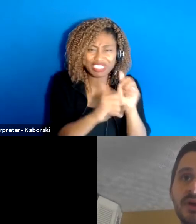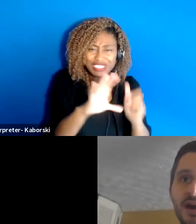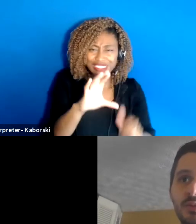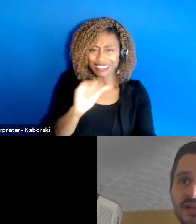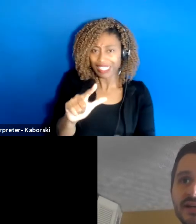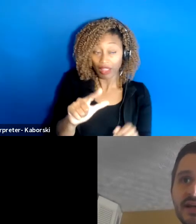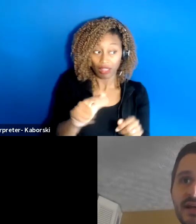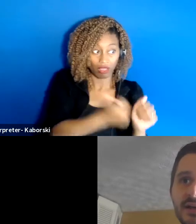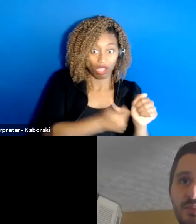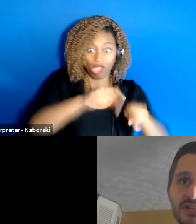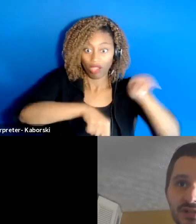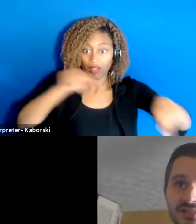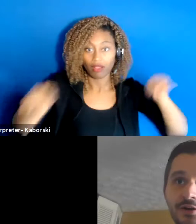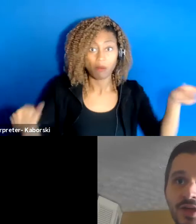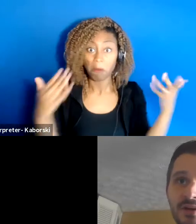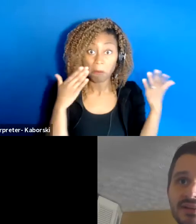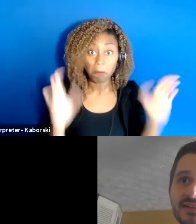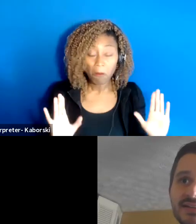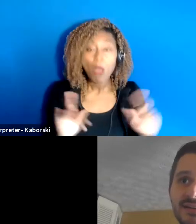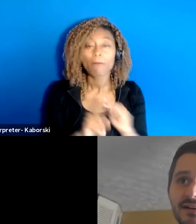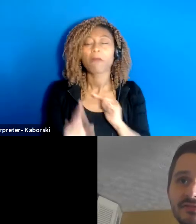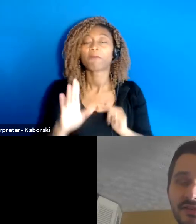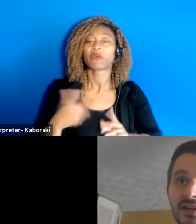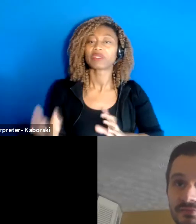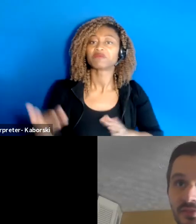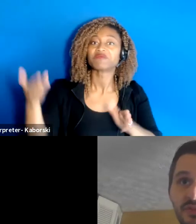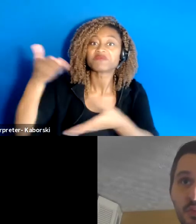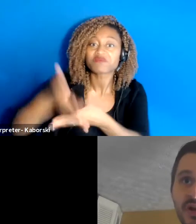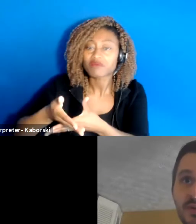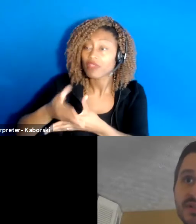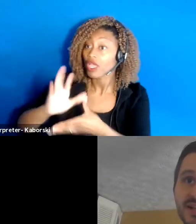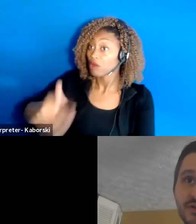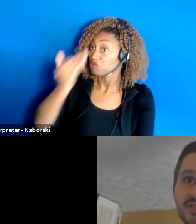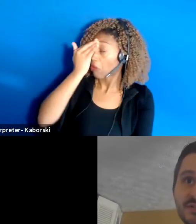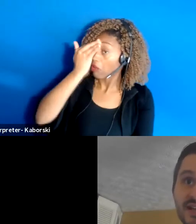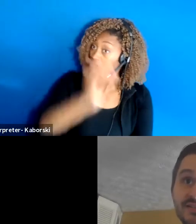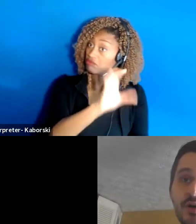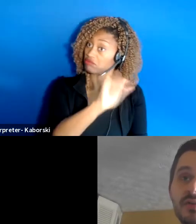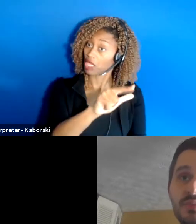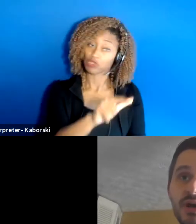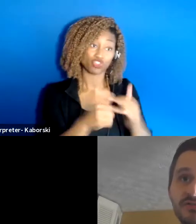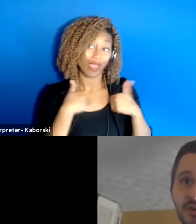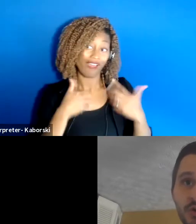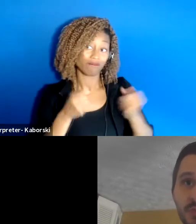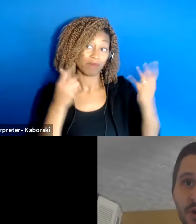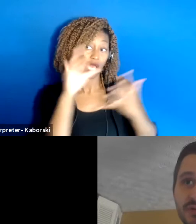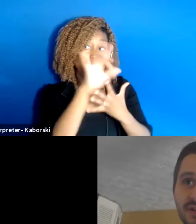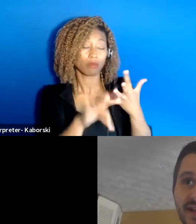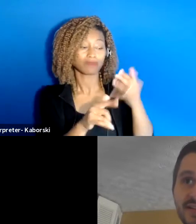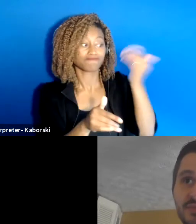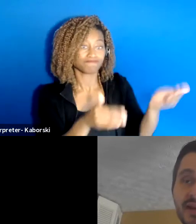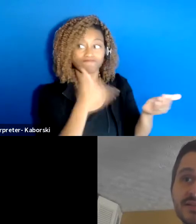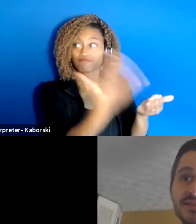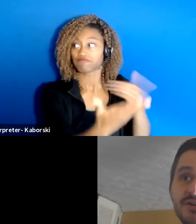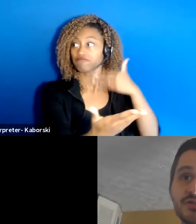we were able to help really pitch and sell them on the idea of working with the centers is it's going to be better for your proposal